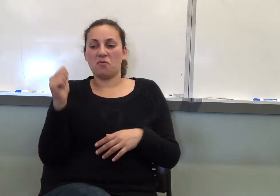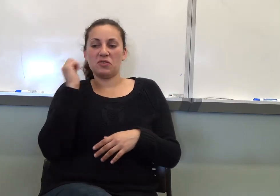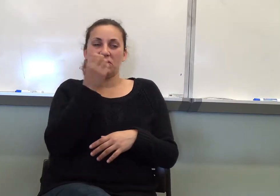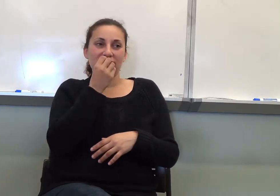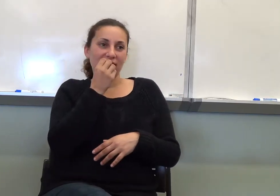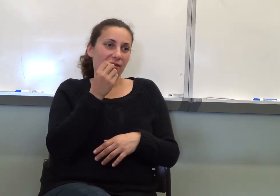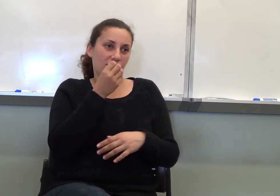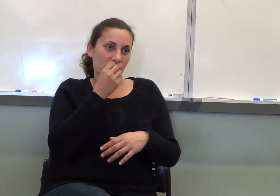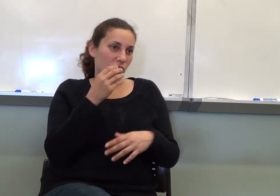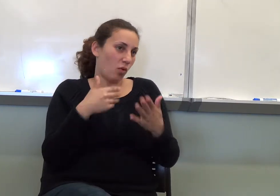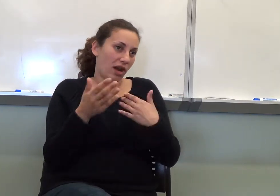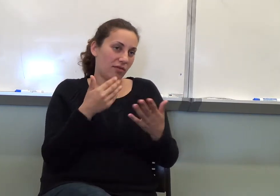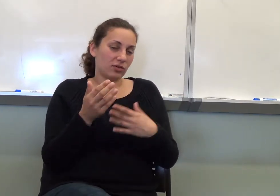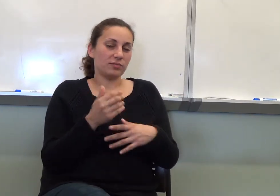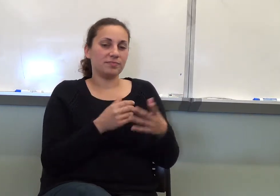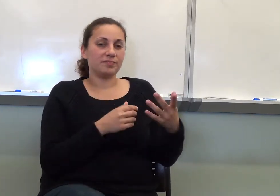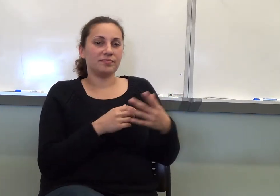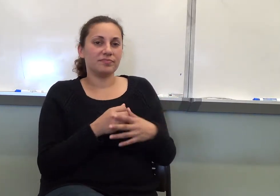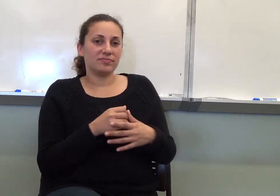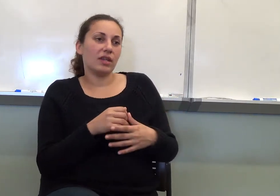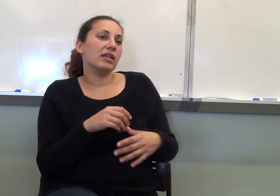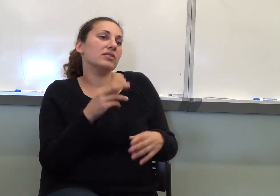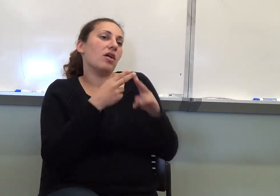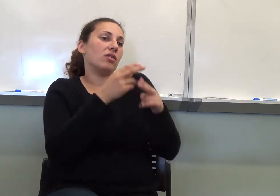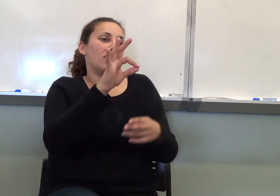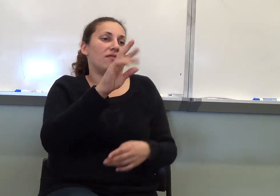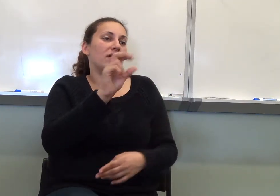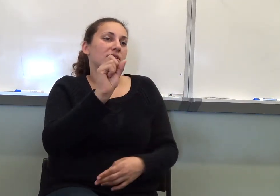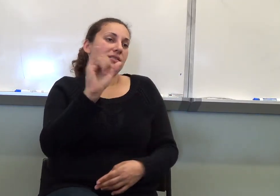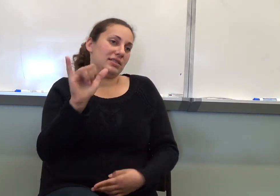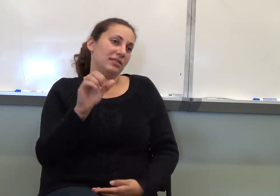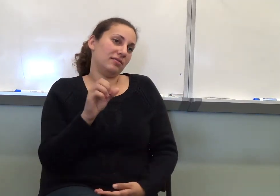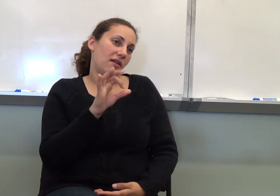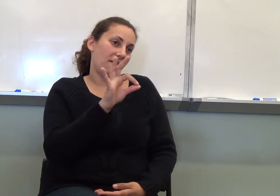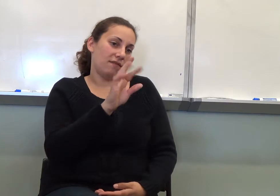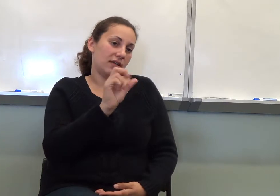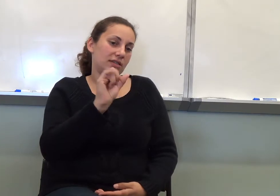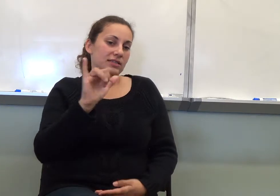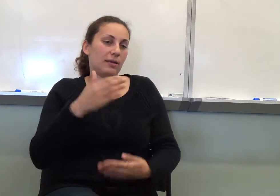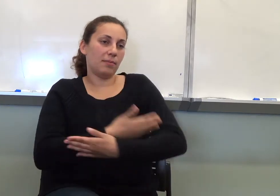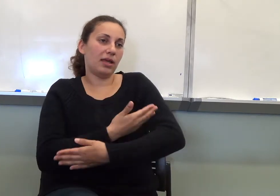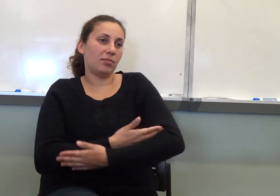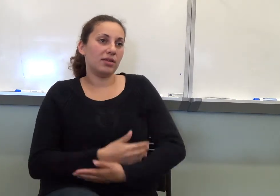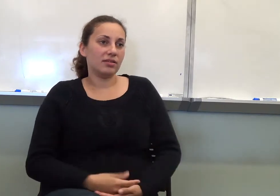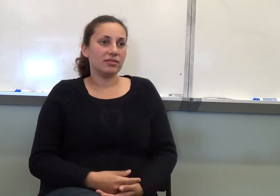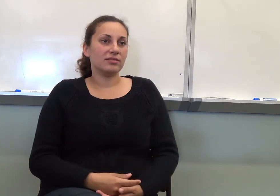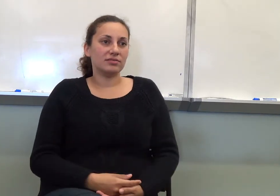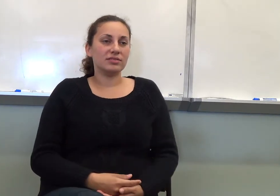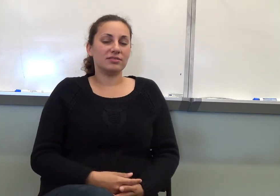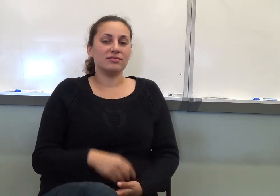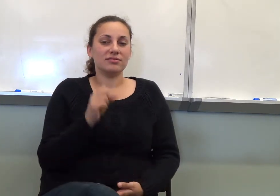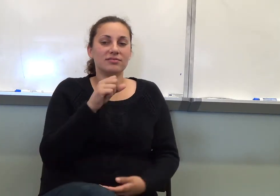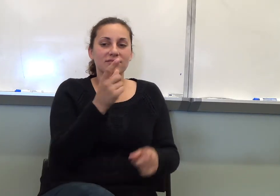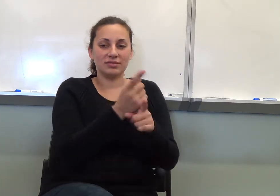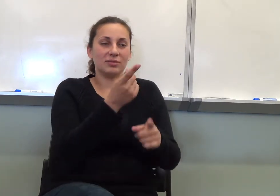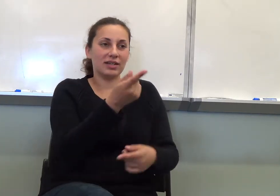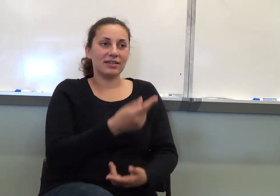here, 3.2 and 4.4. Now, those are just plain old decimals. Can you combine them? Well, I would hope so. That's why we did the section on adding decimals,